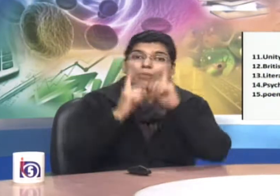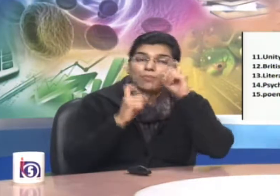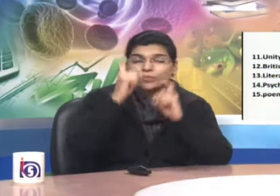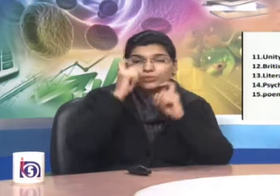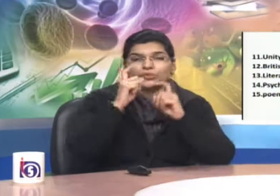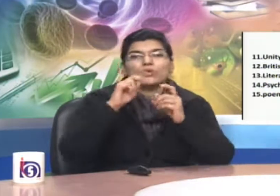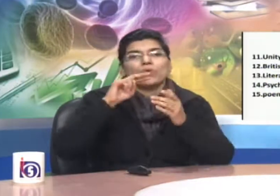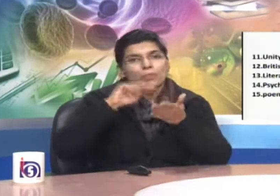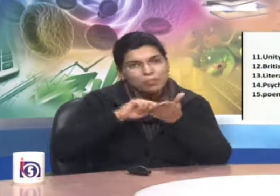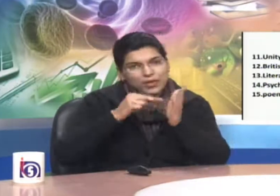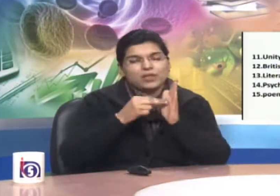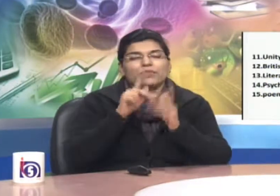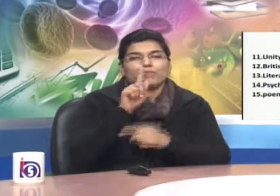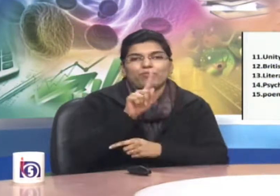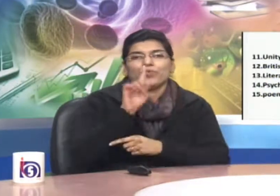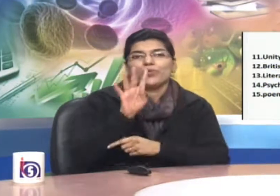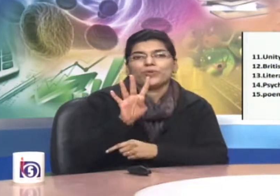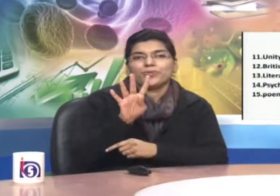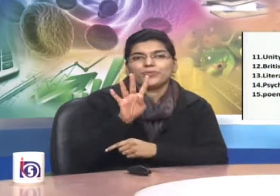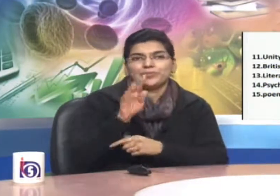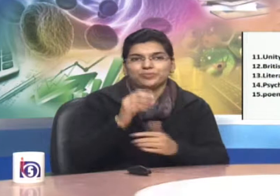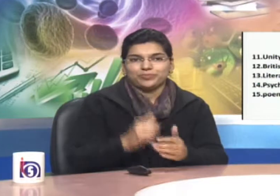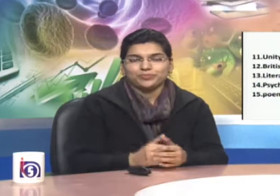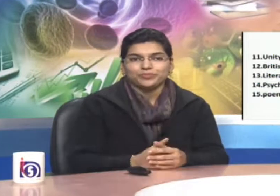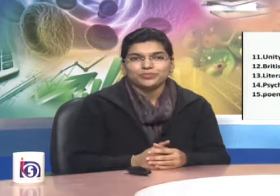are psychological emotions.